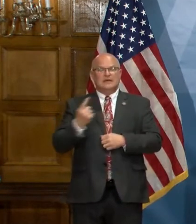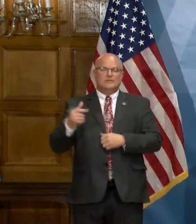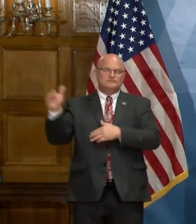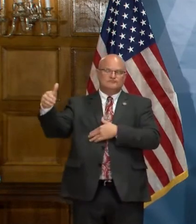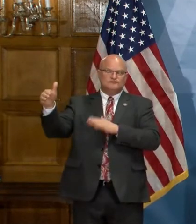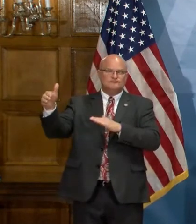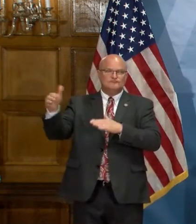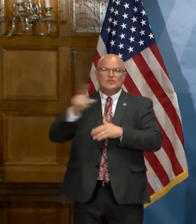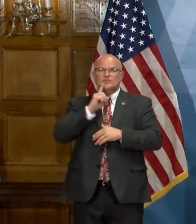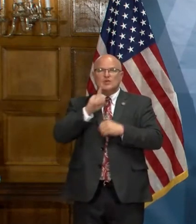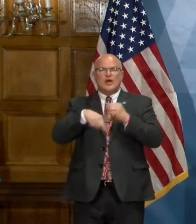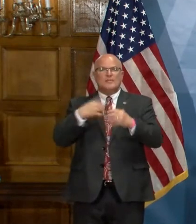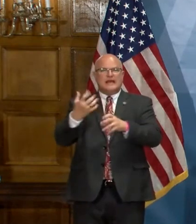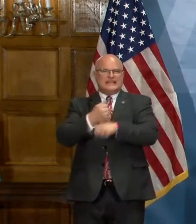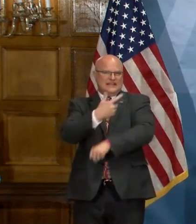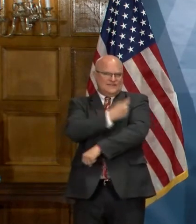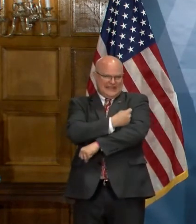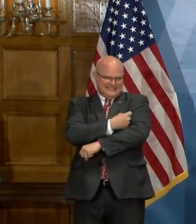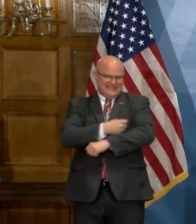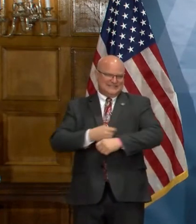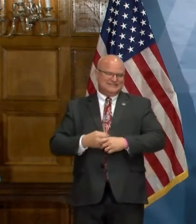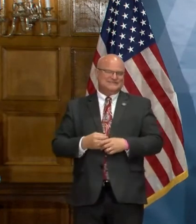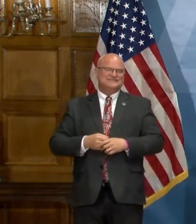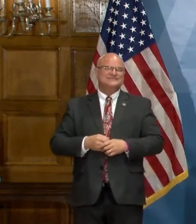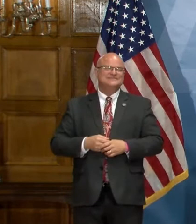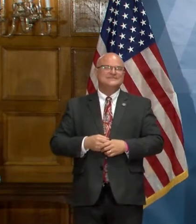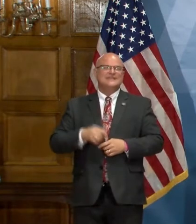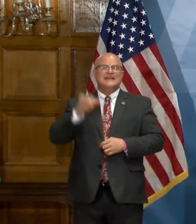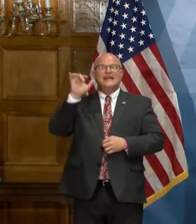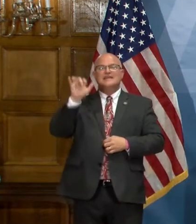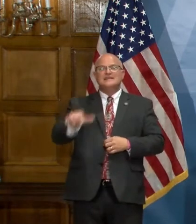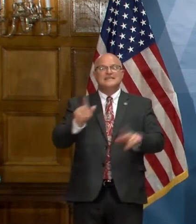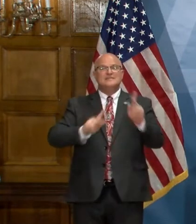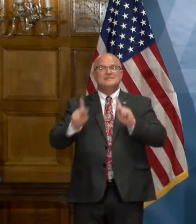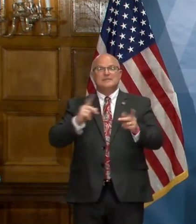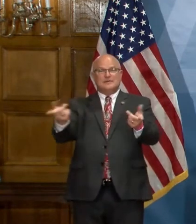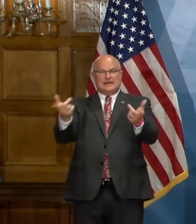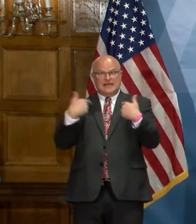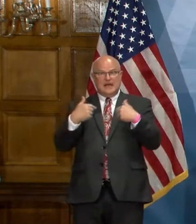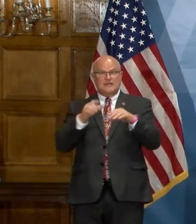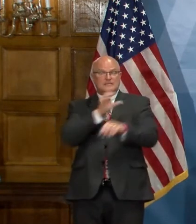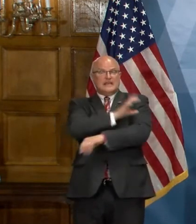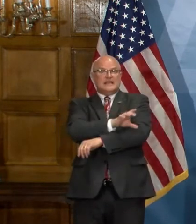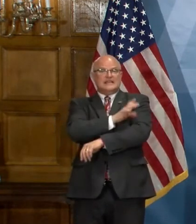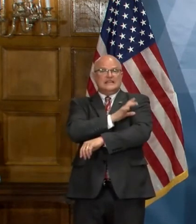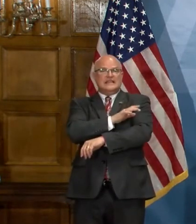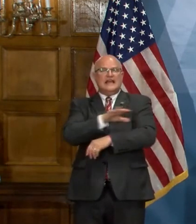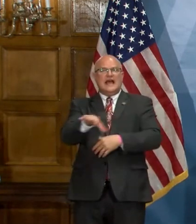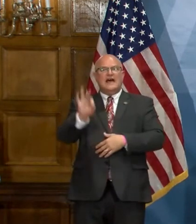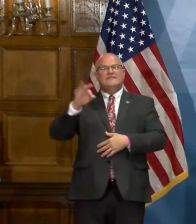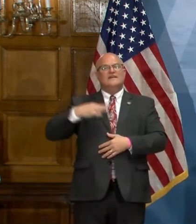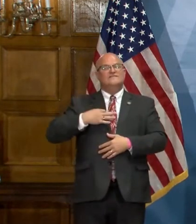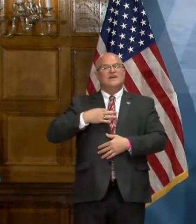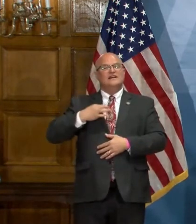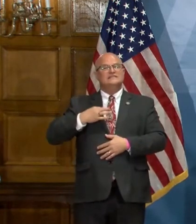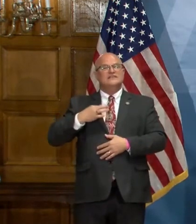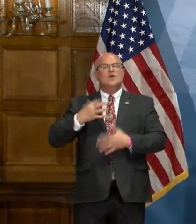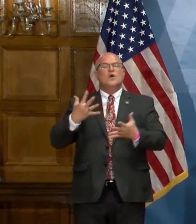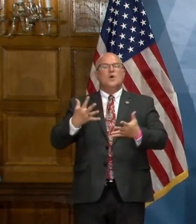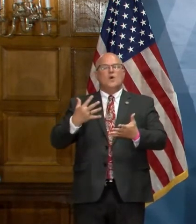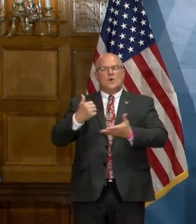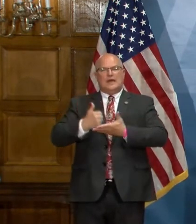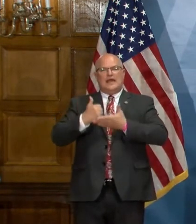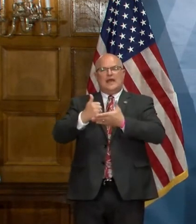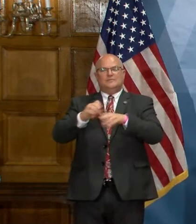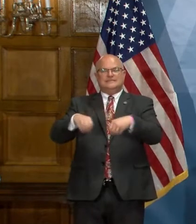is still uncertain about getting vaccinated. Those that do come to the clinics have found volunteering as a way to give back